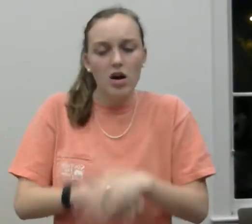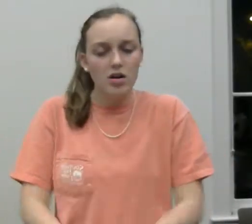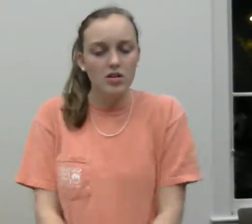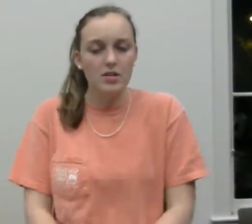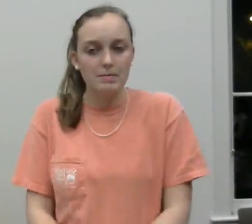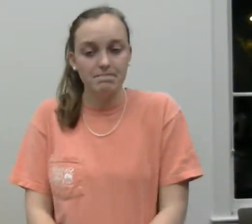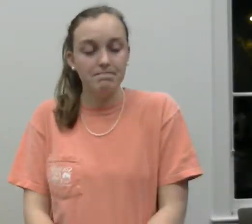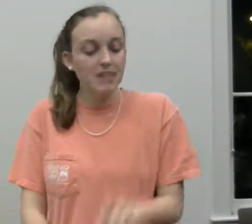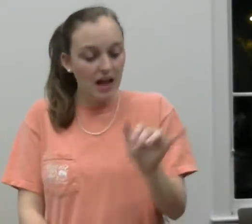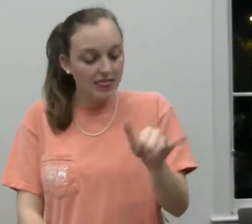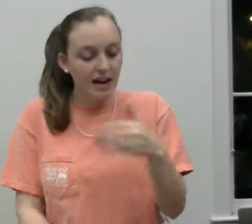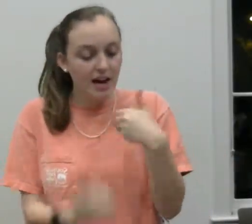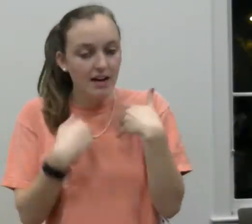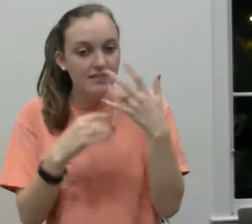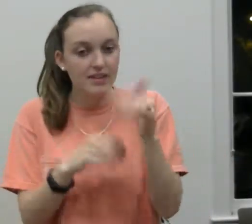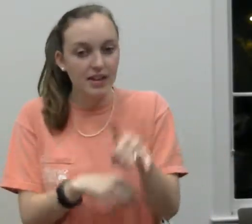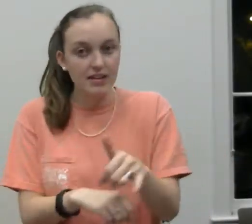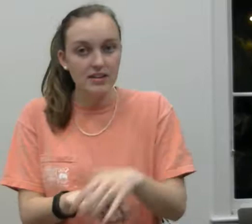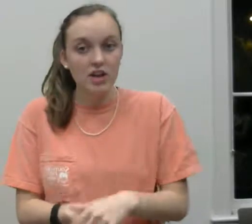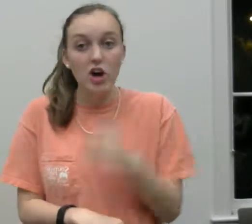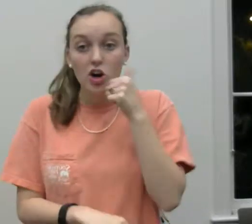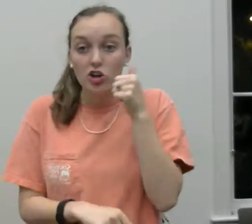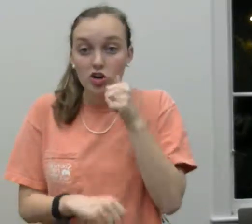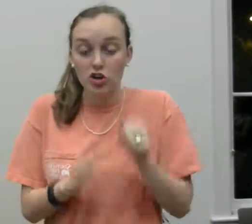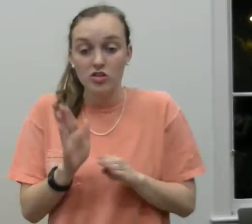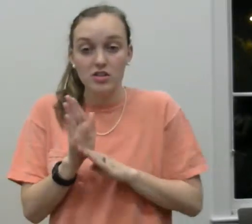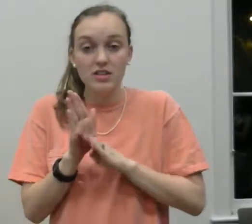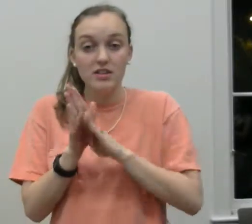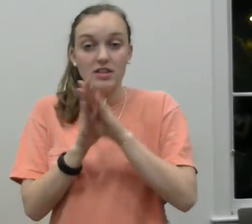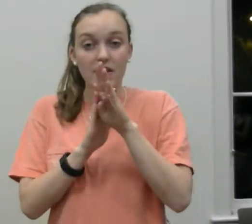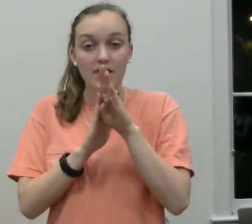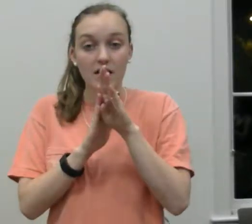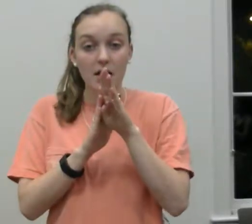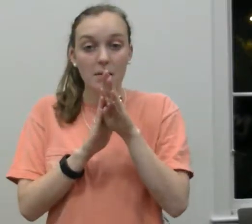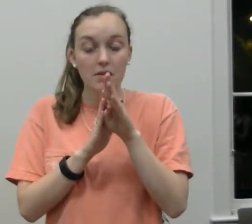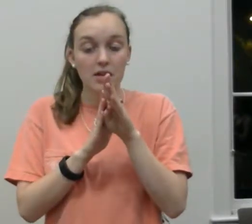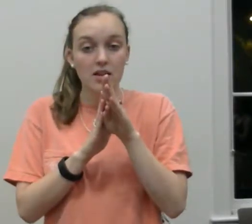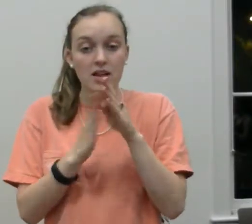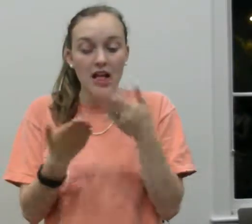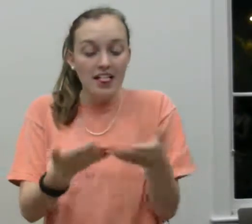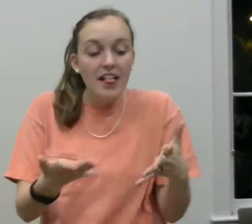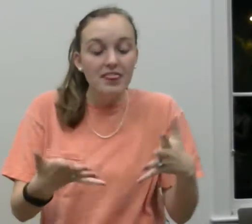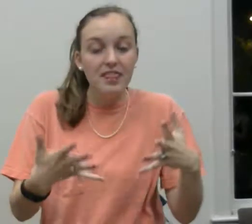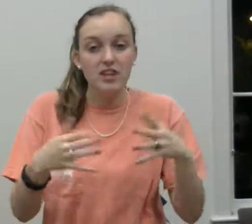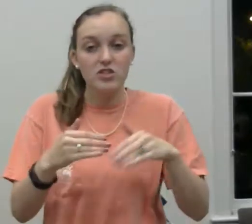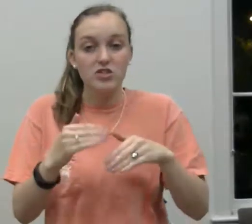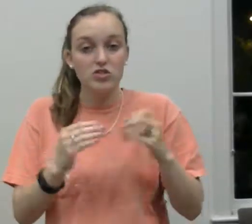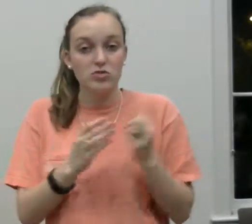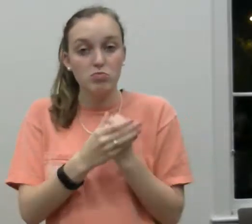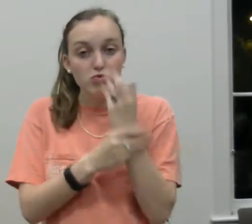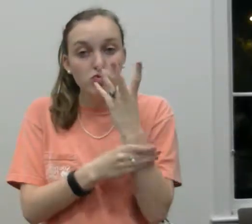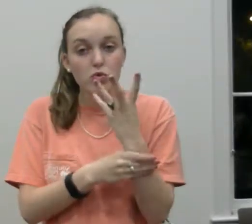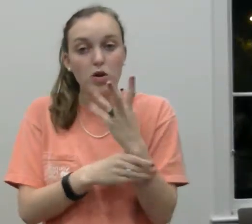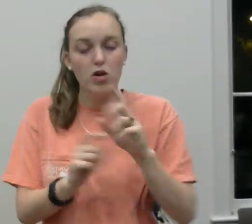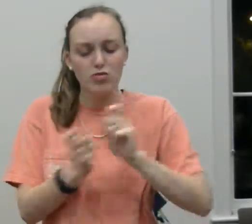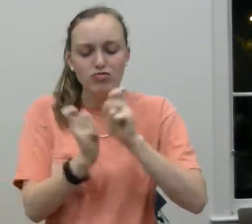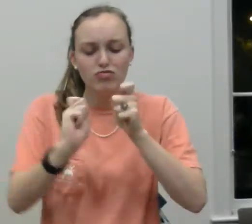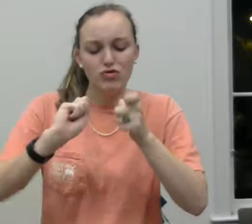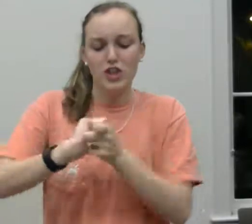they would have growth and development. All the things are going to grow and develop throughout their life. This is an individual organism.